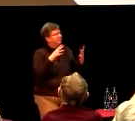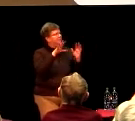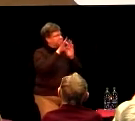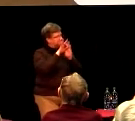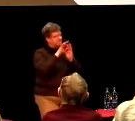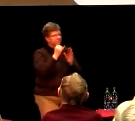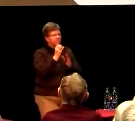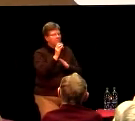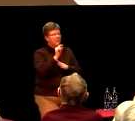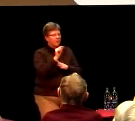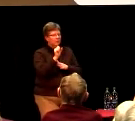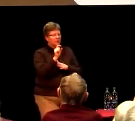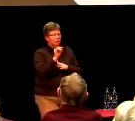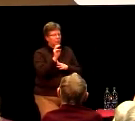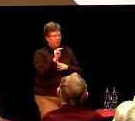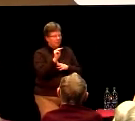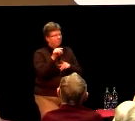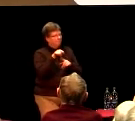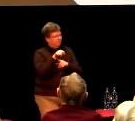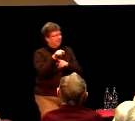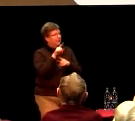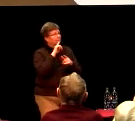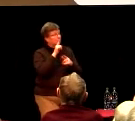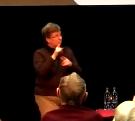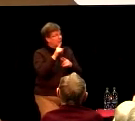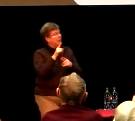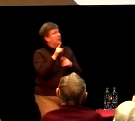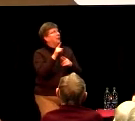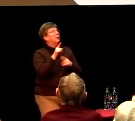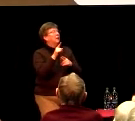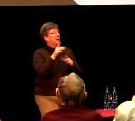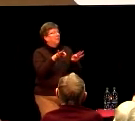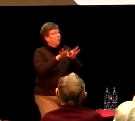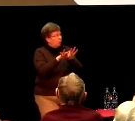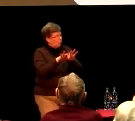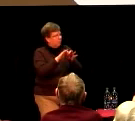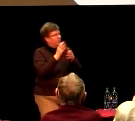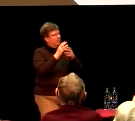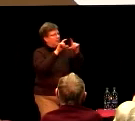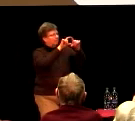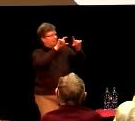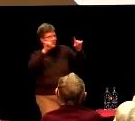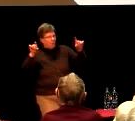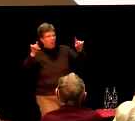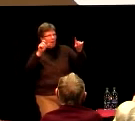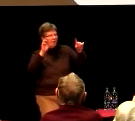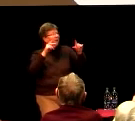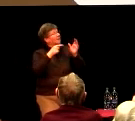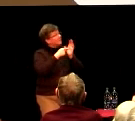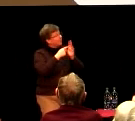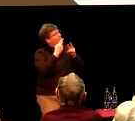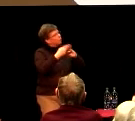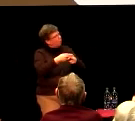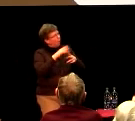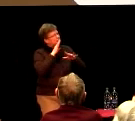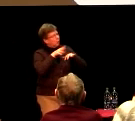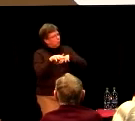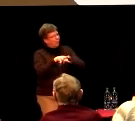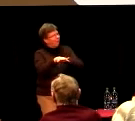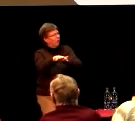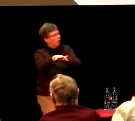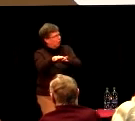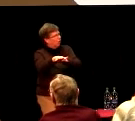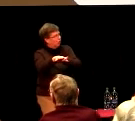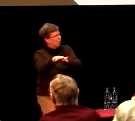So now we know of this jet stream as this really thin ribbon of air. Sometimes we call it a river, and if you're familiar with